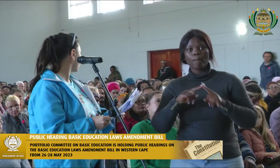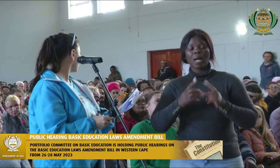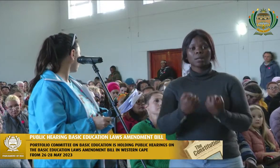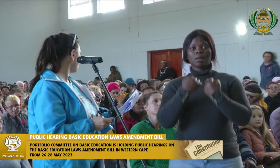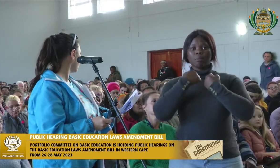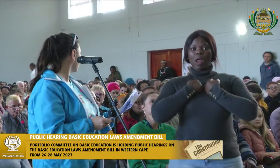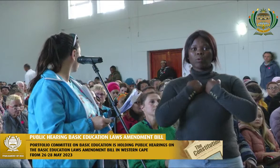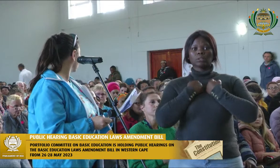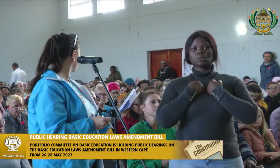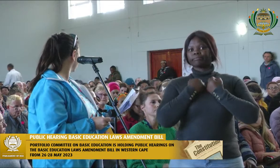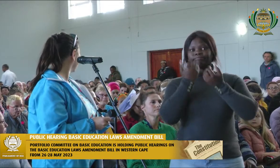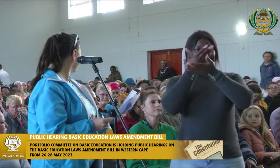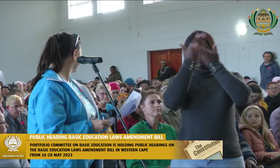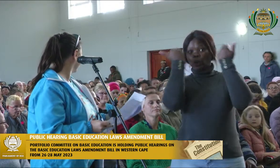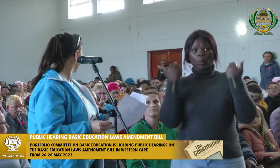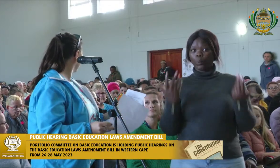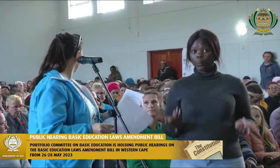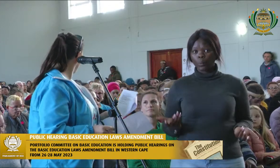up.